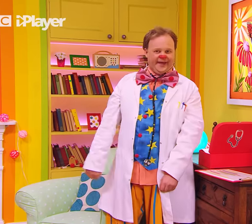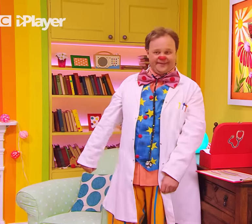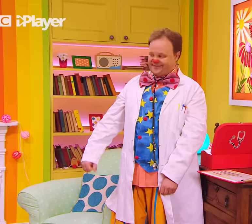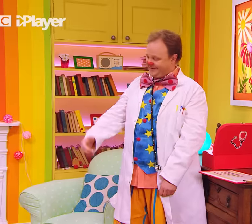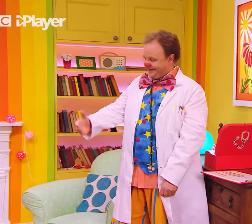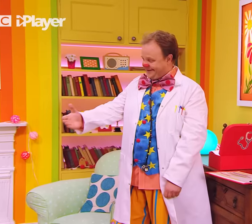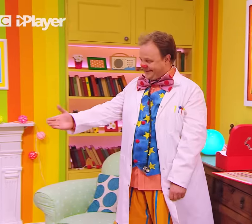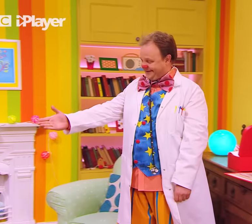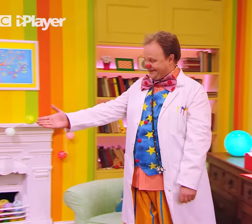Yes!